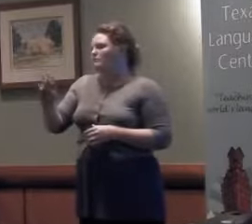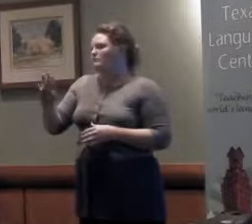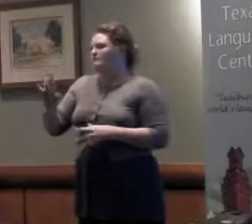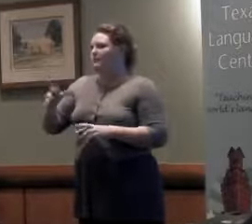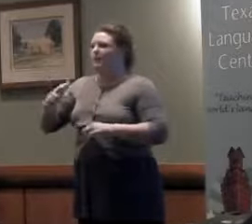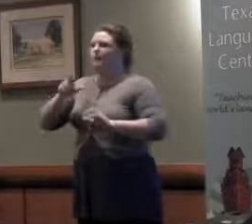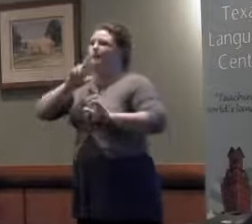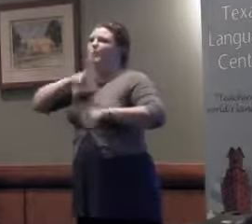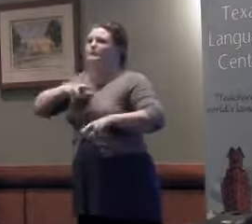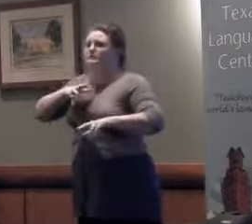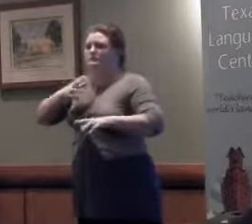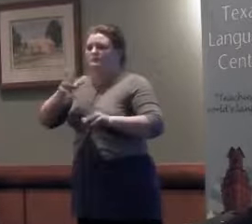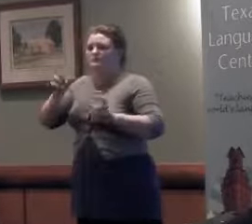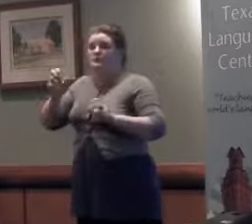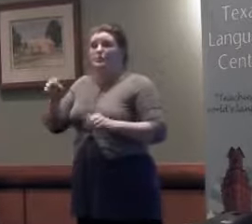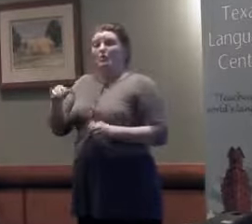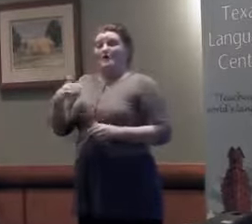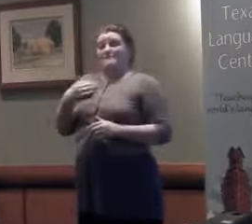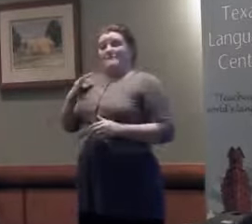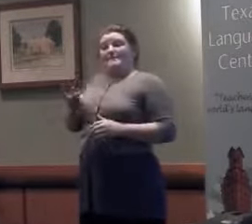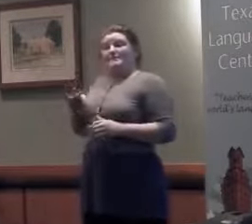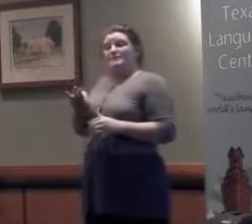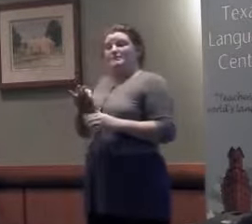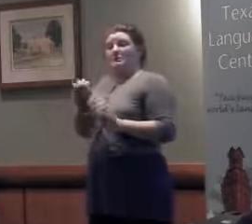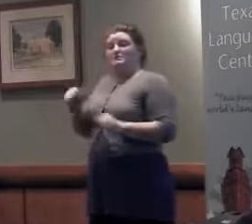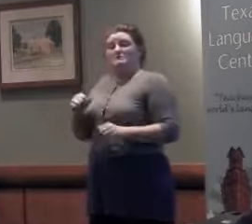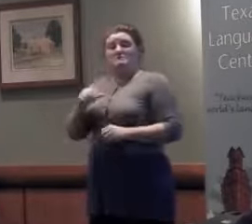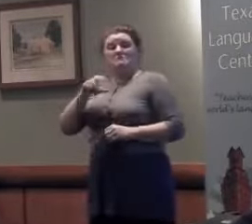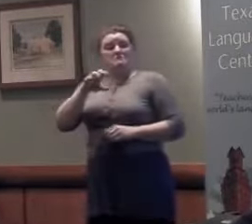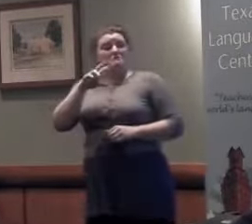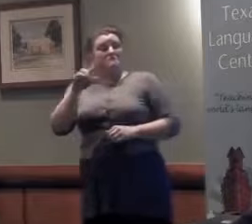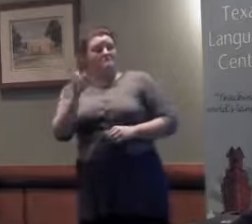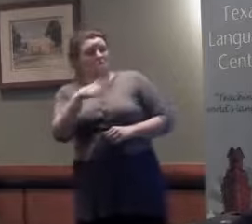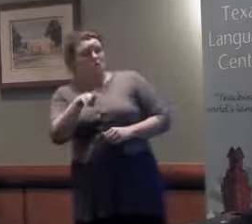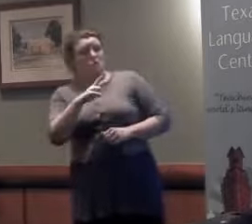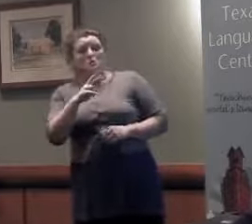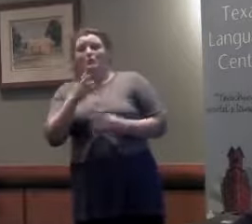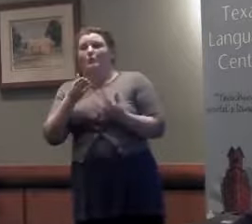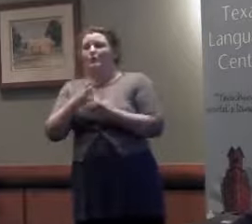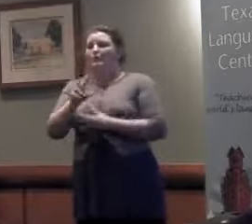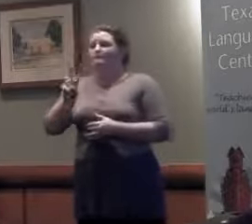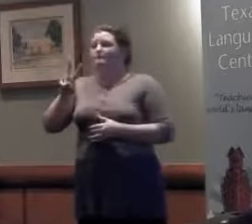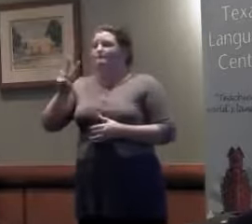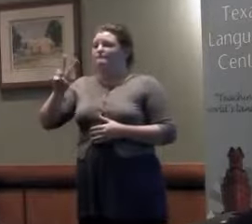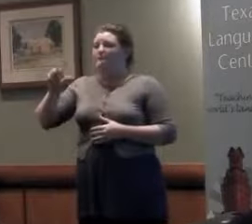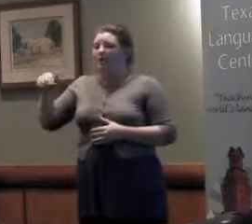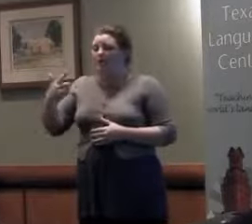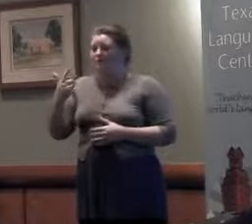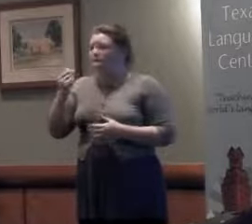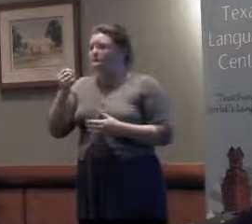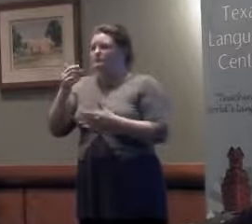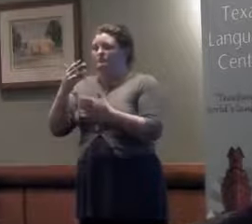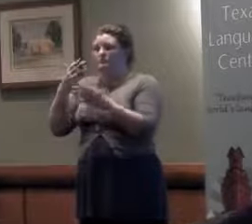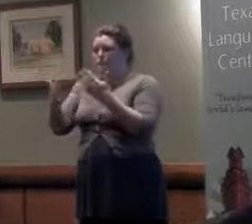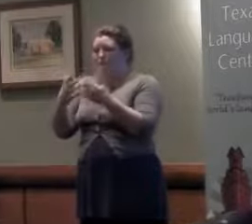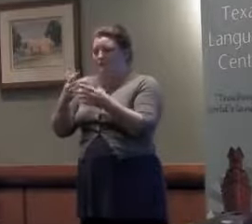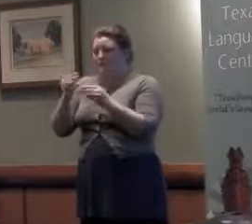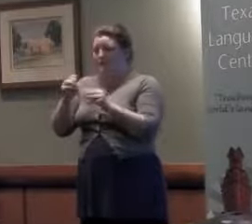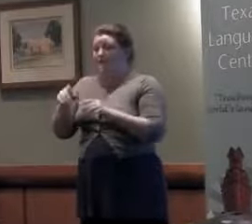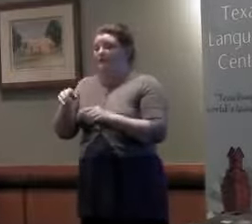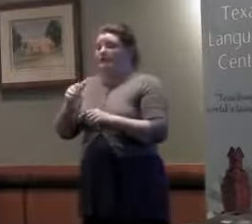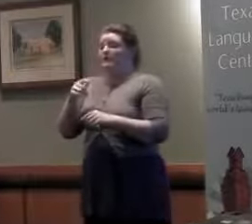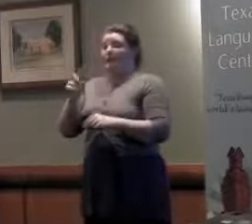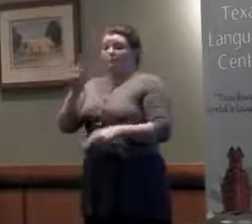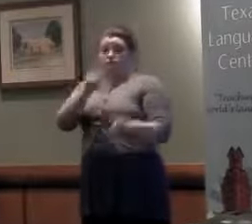reports. So having the benefit of being able to view these, either through vlogs or what other medium, helps them